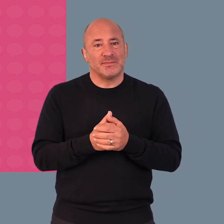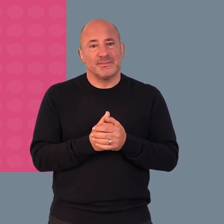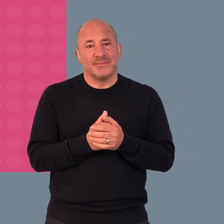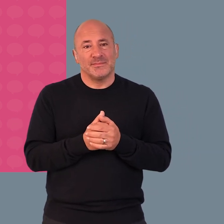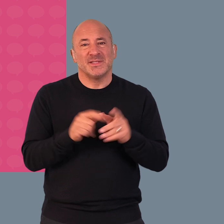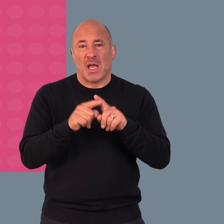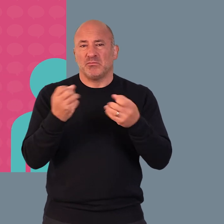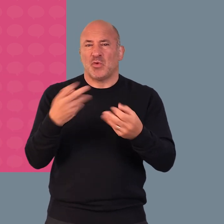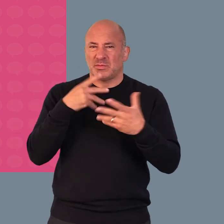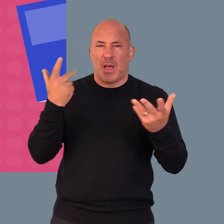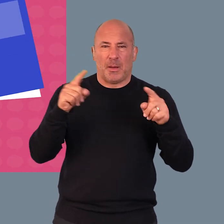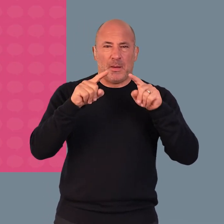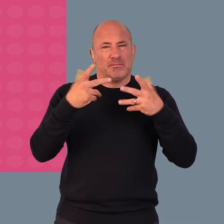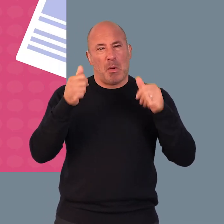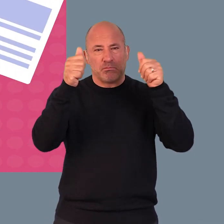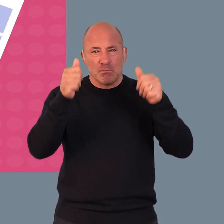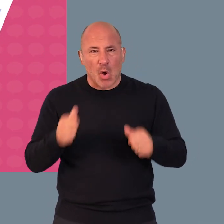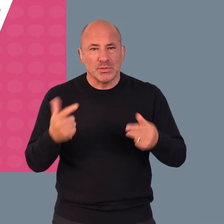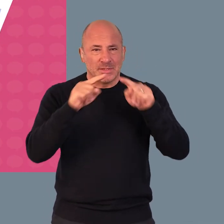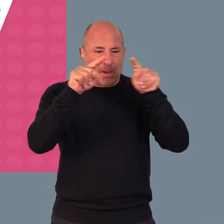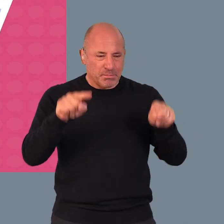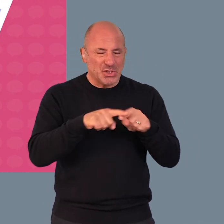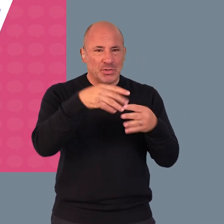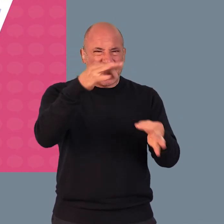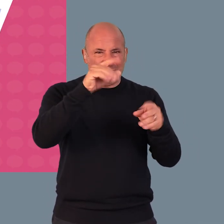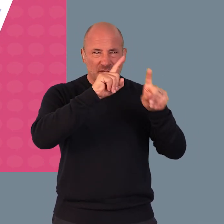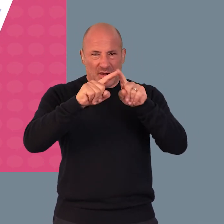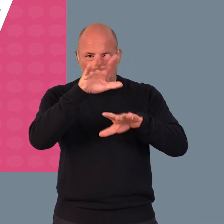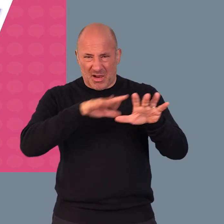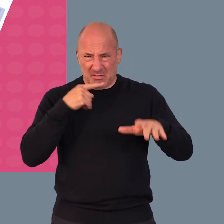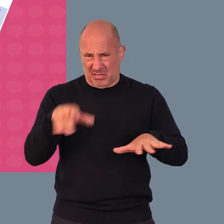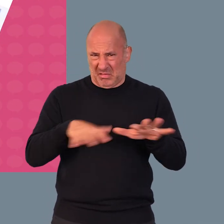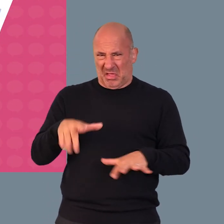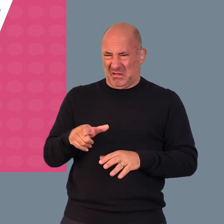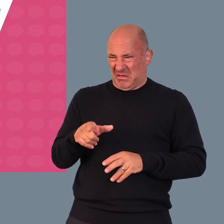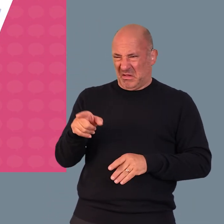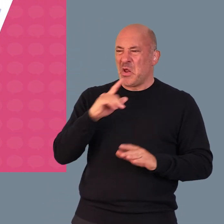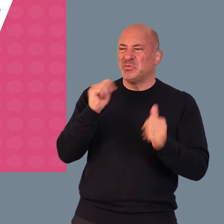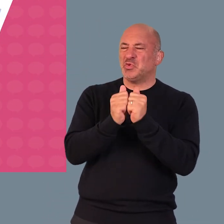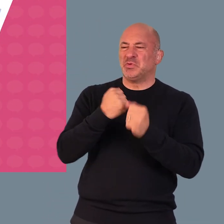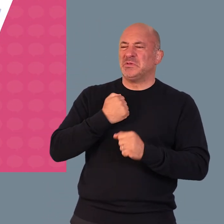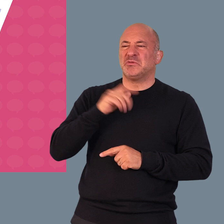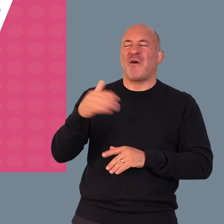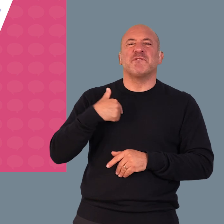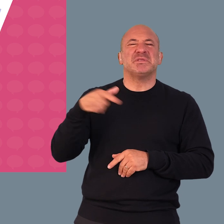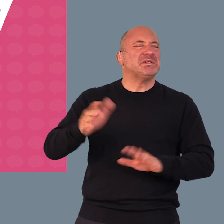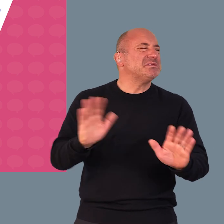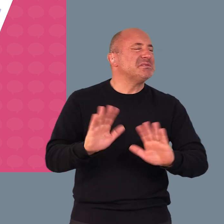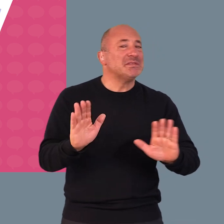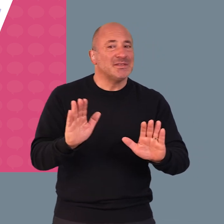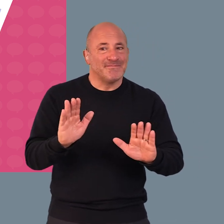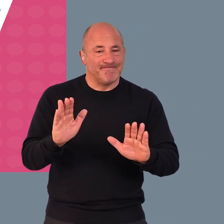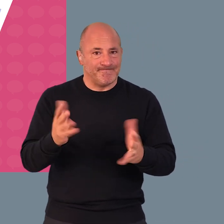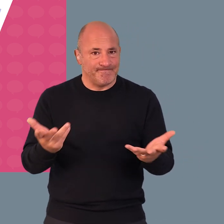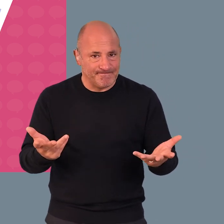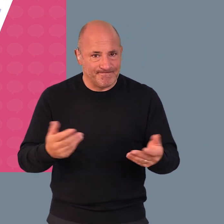know. He also told us that sometimes the images we use on things like posters and leaflets can